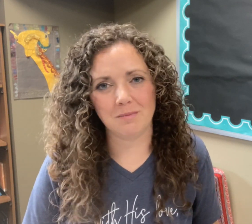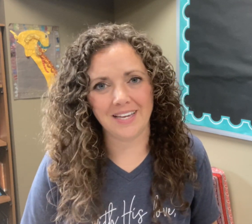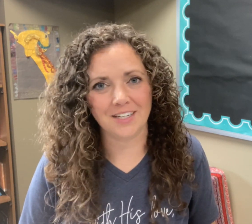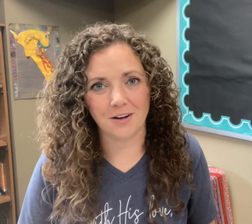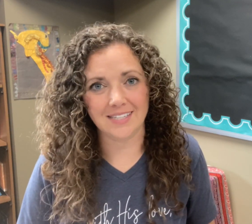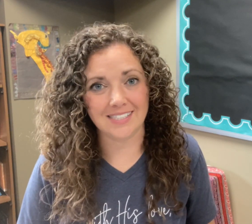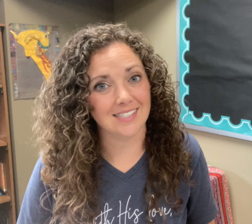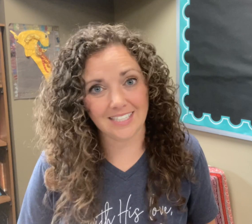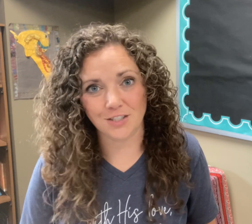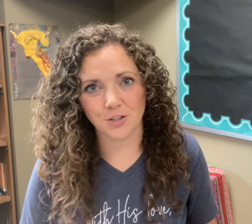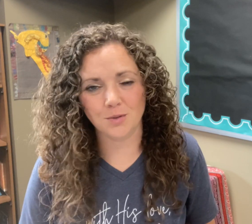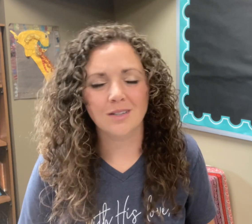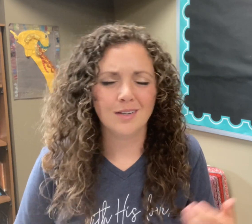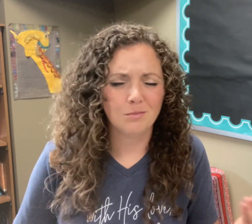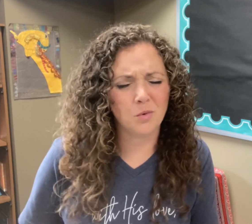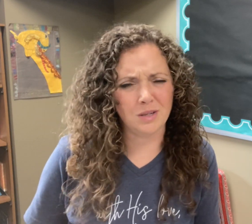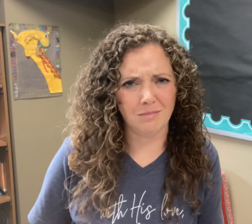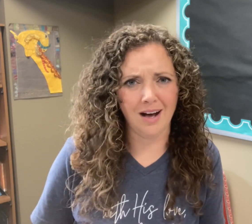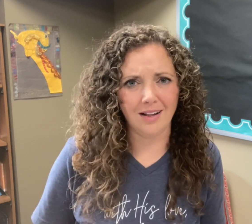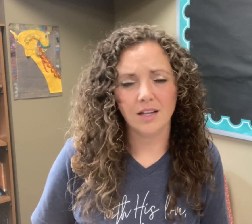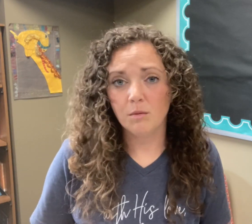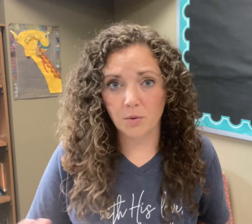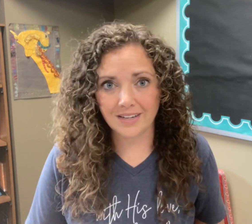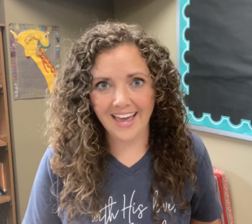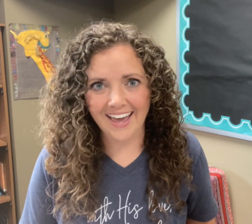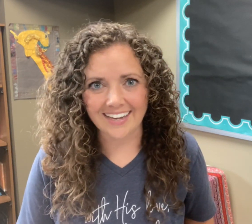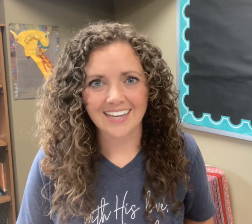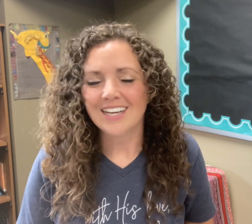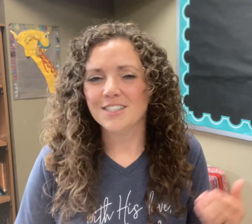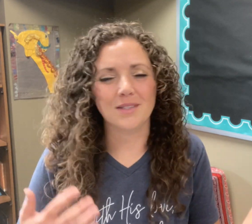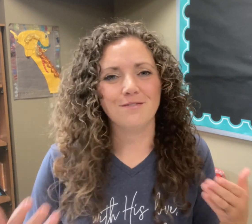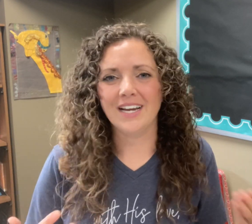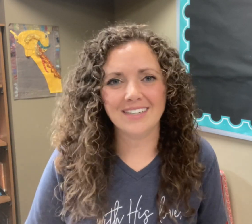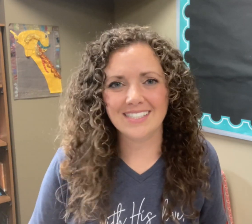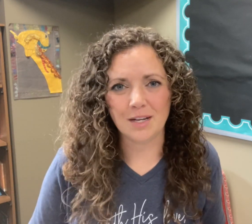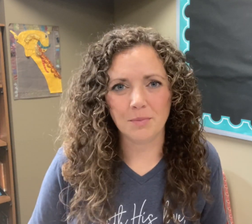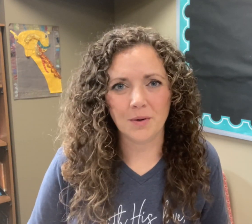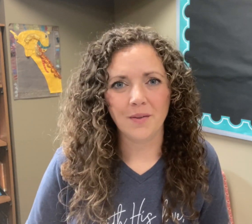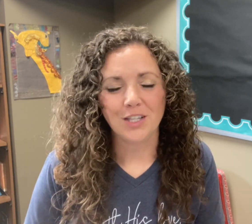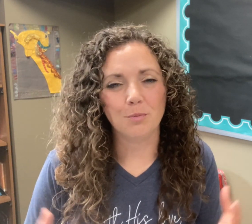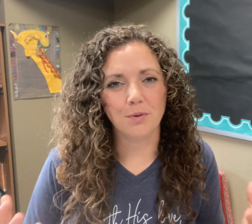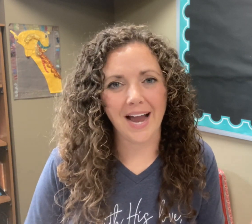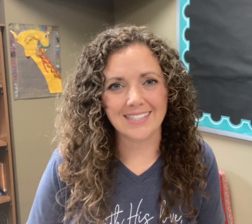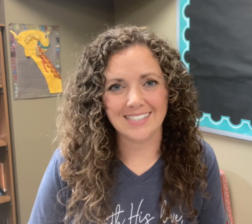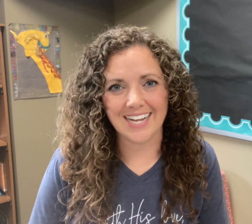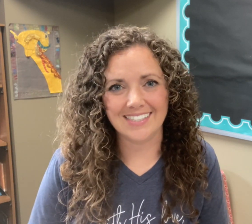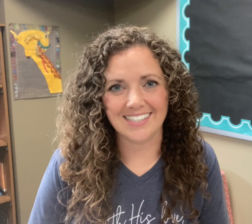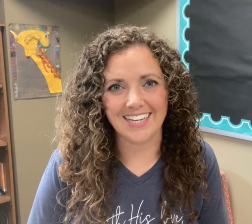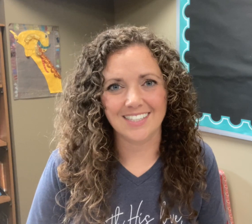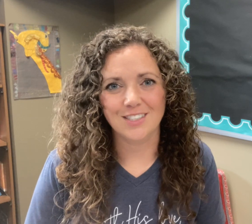bien, gracias. ¿Y tú? Muy mal. ¿Por qué? So it's very simple. You practice that skit to